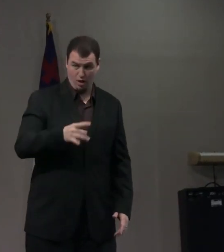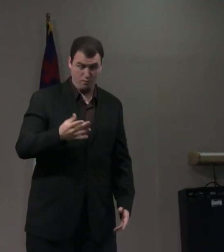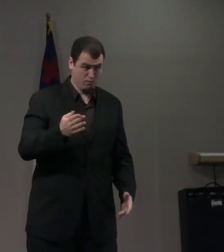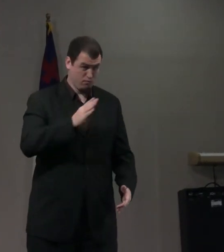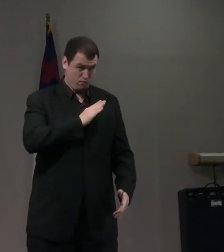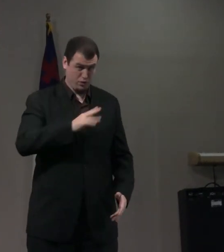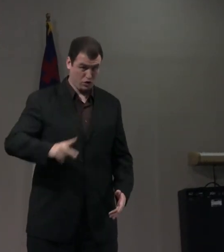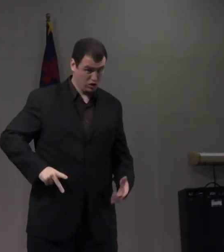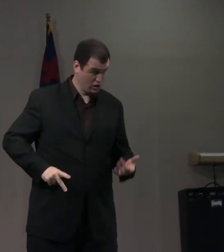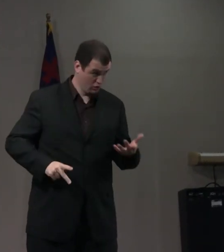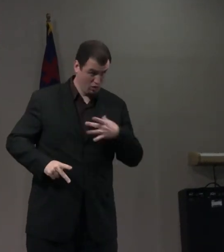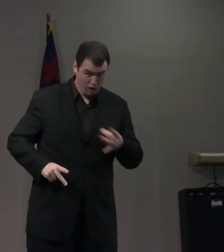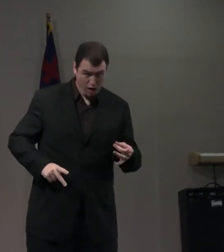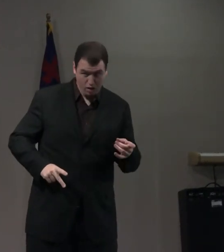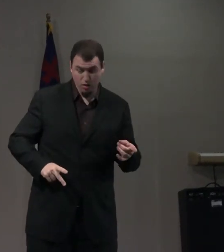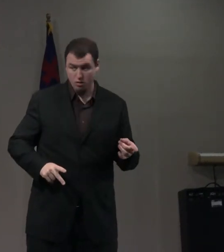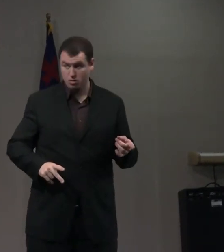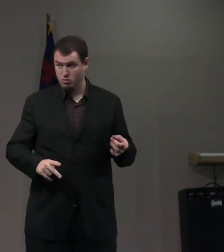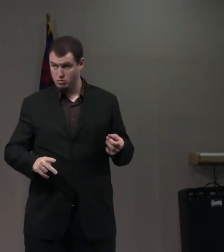really like Burger King.